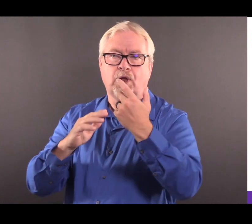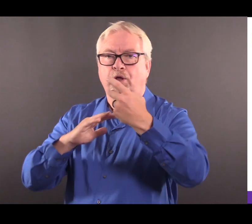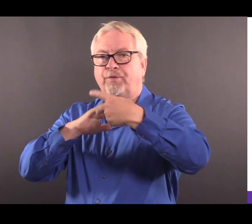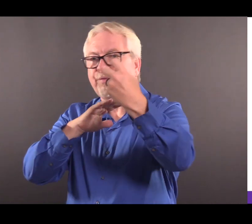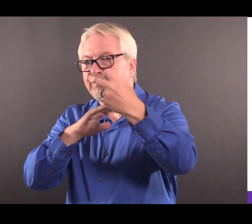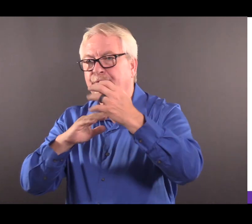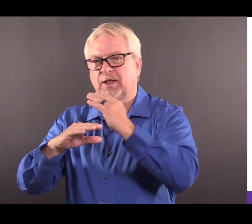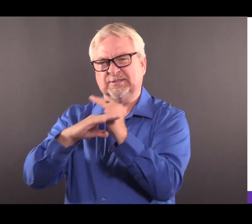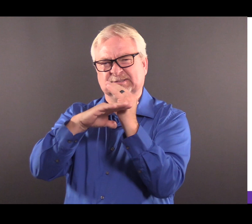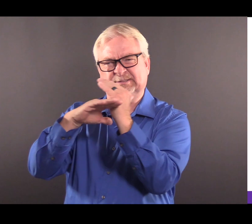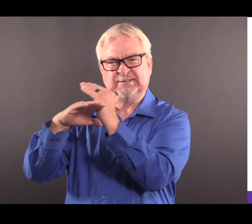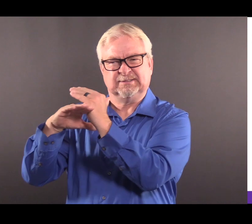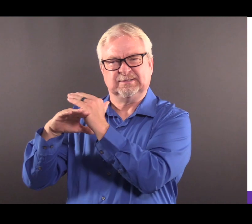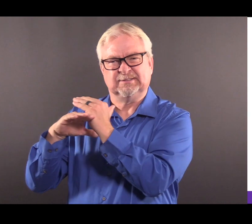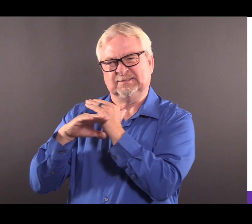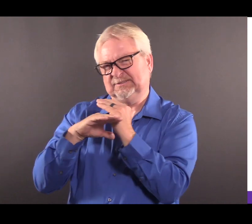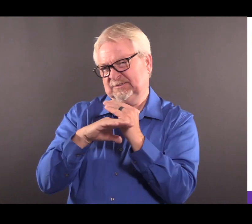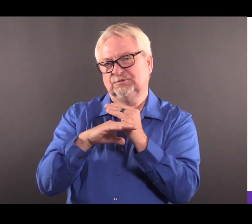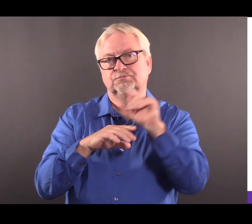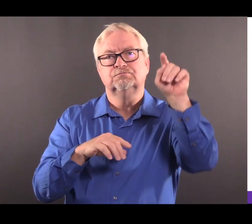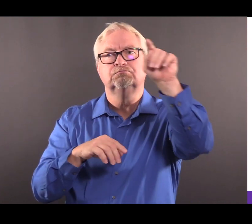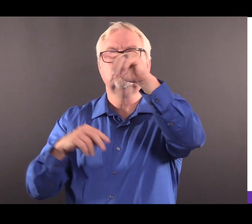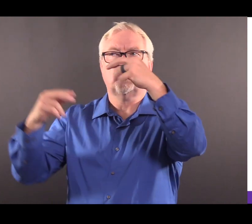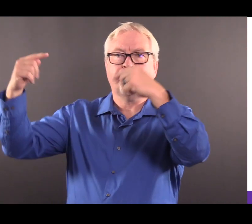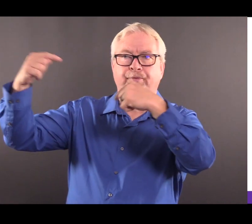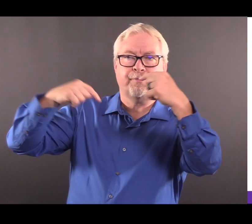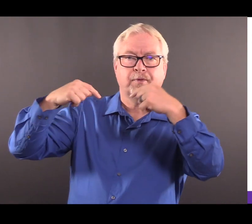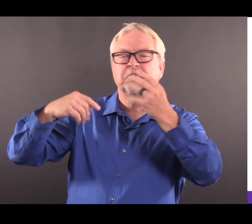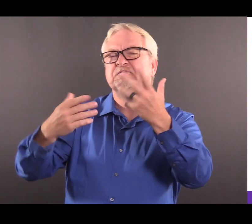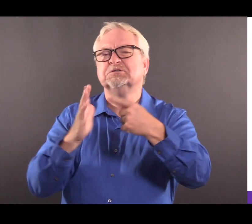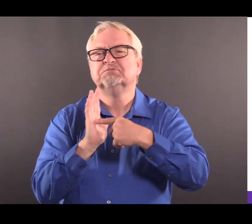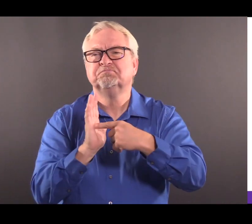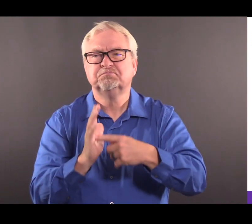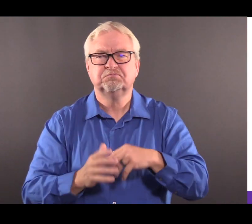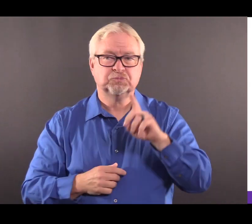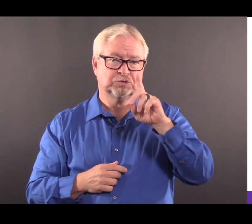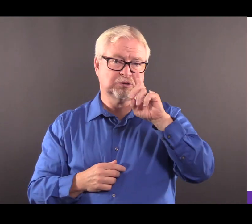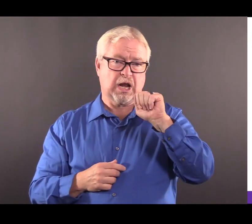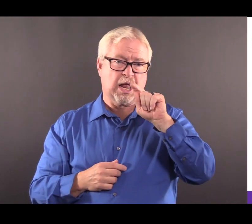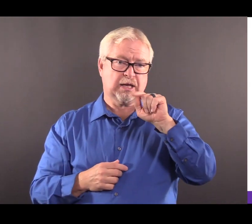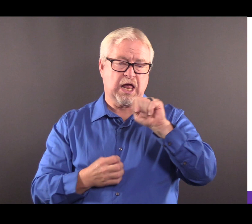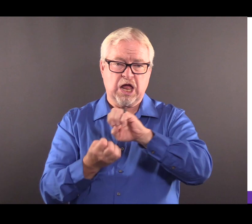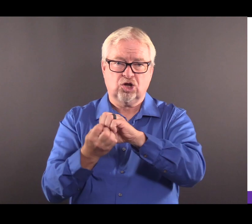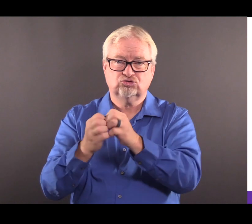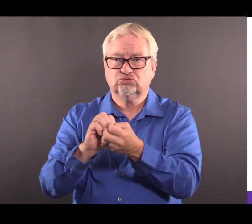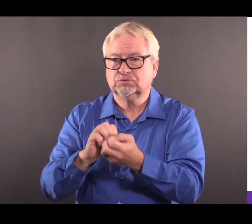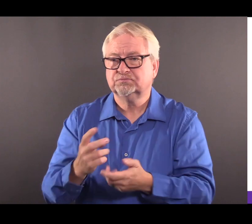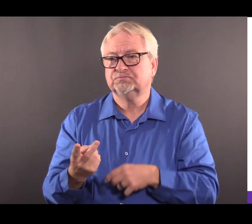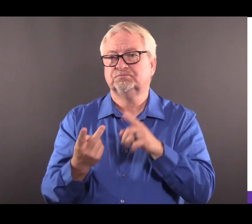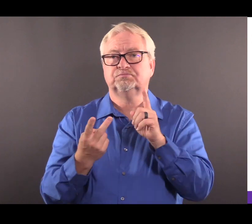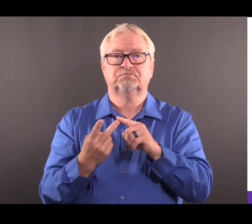and protect the contents of the database from outside exposure. For example,